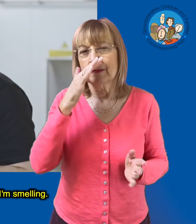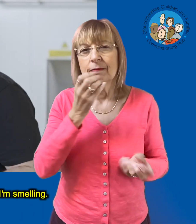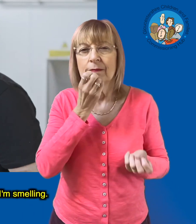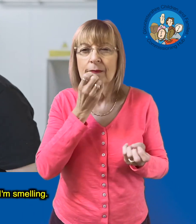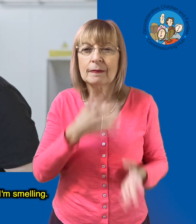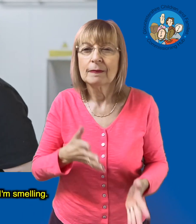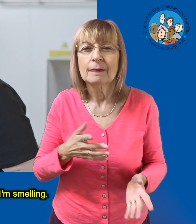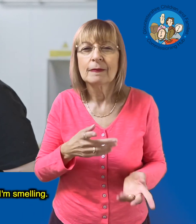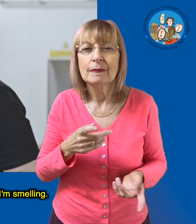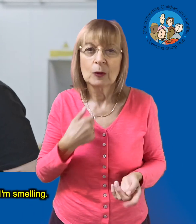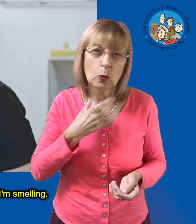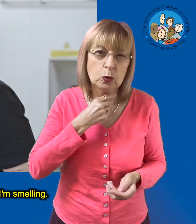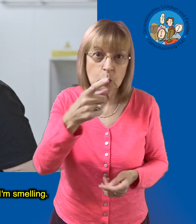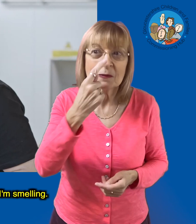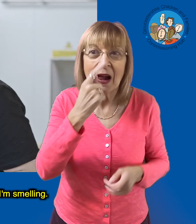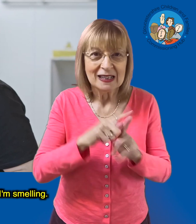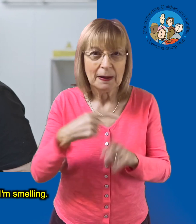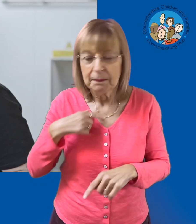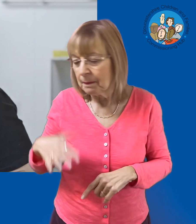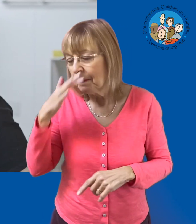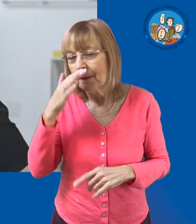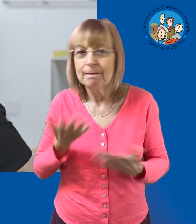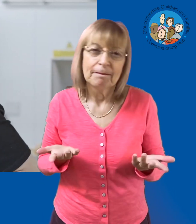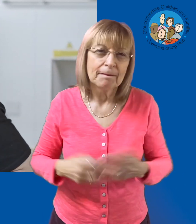smells wonderful. If only you could smell what I'm smelling.